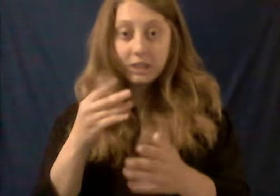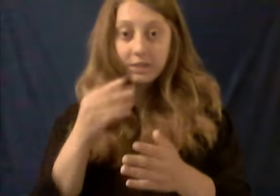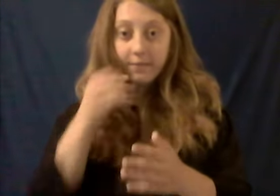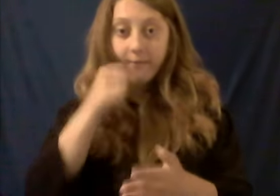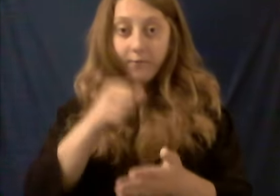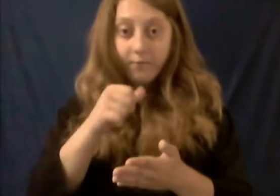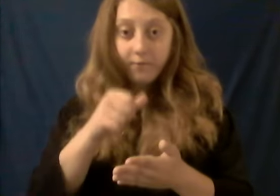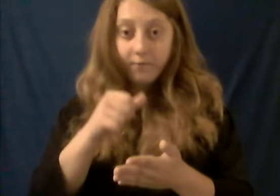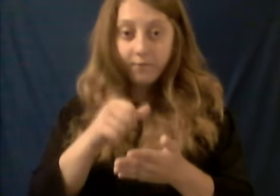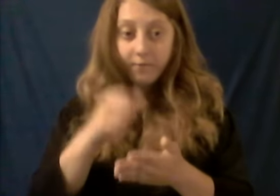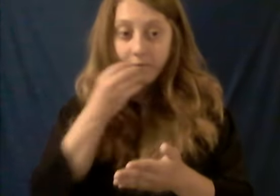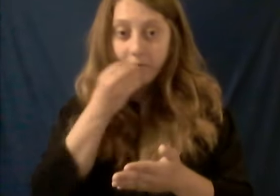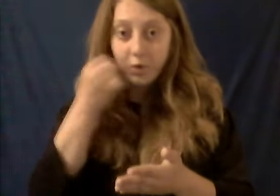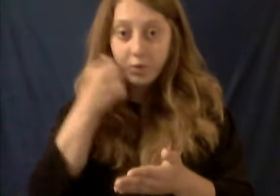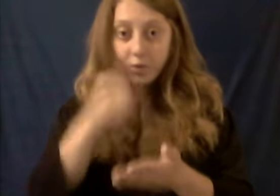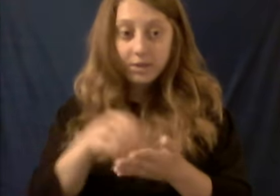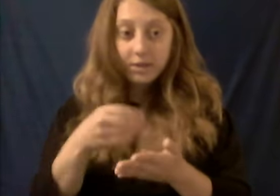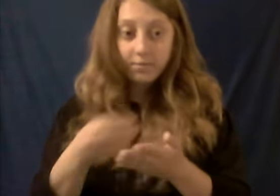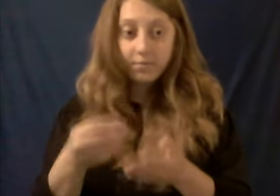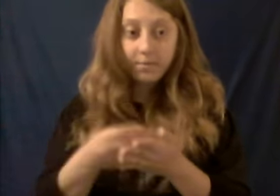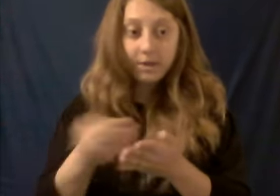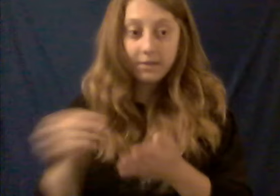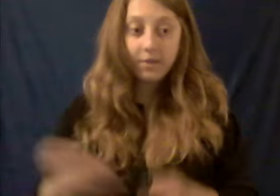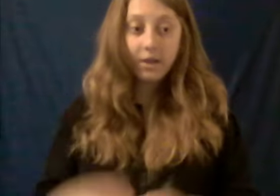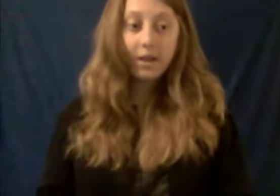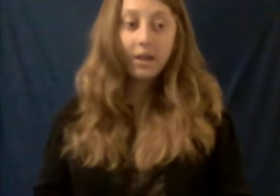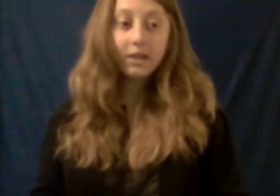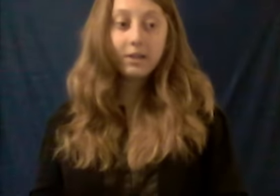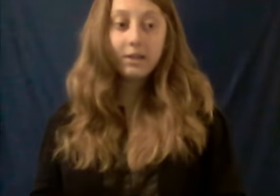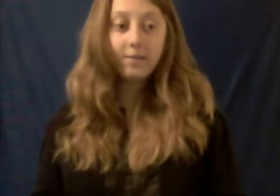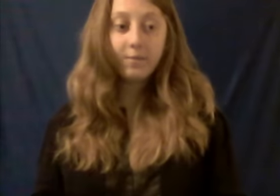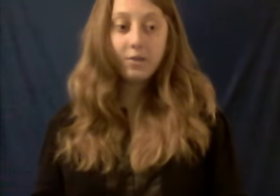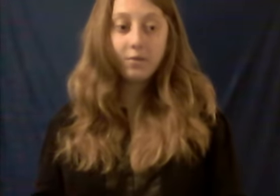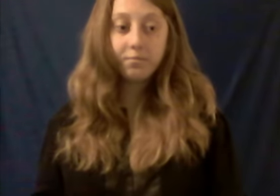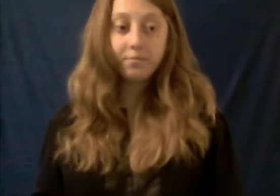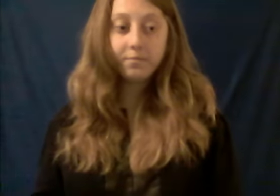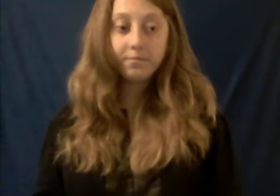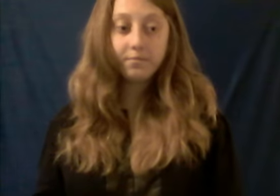Nice to meet you. Nice to meet you.